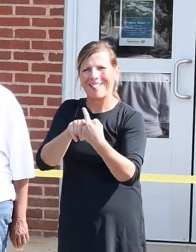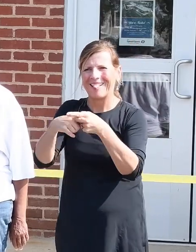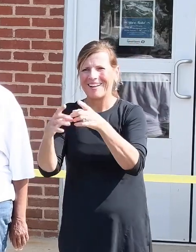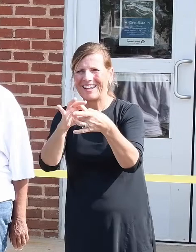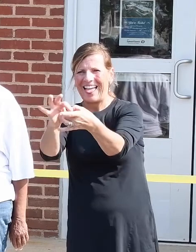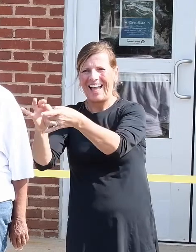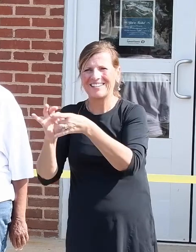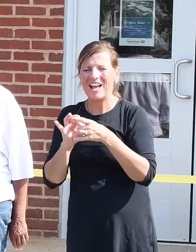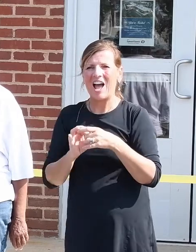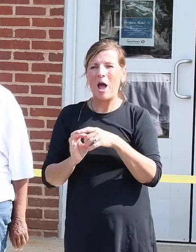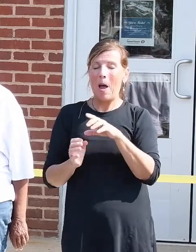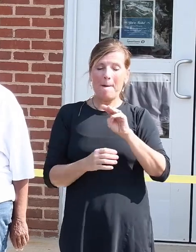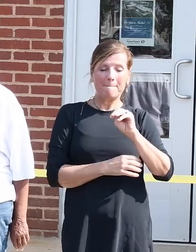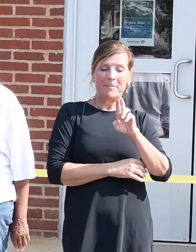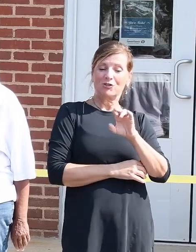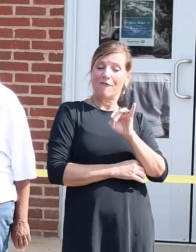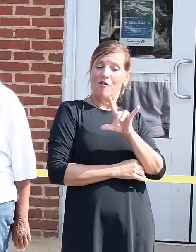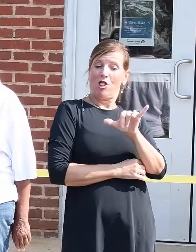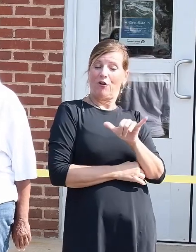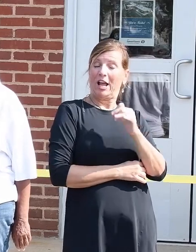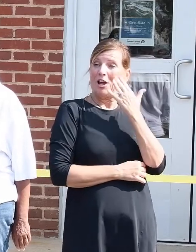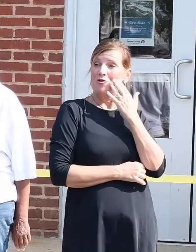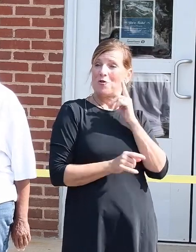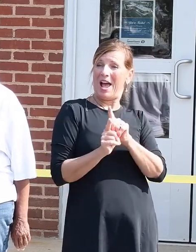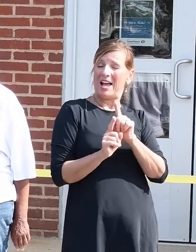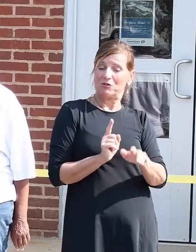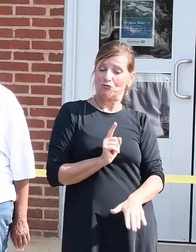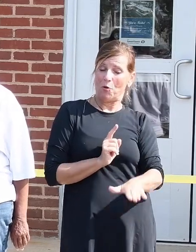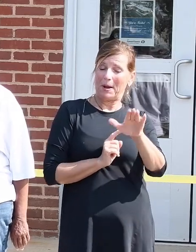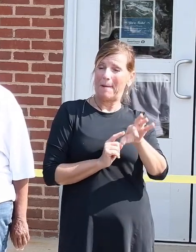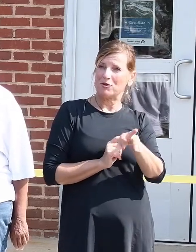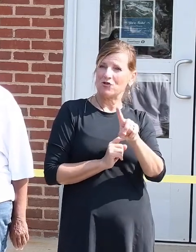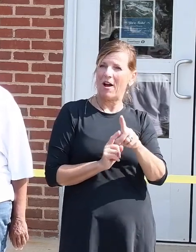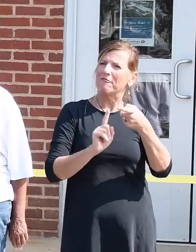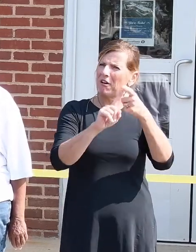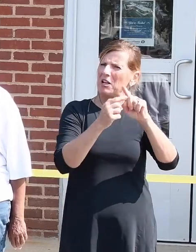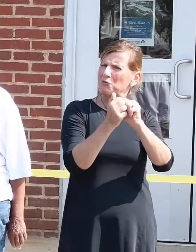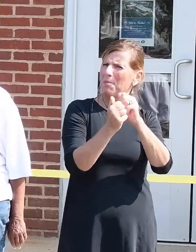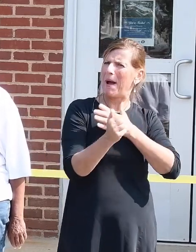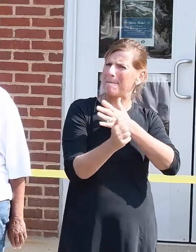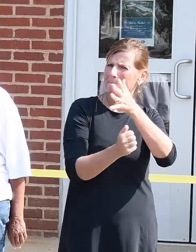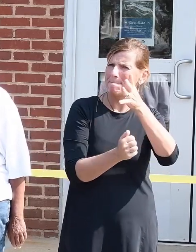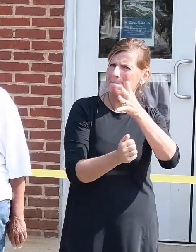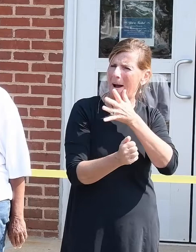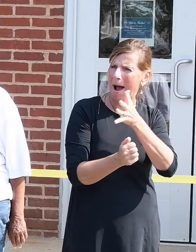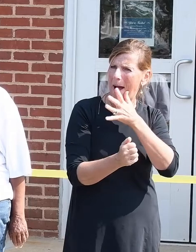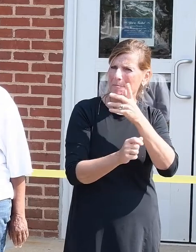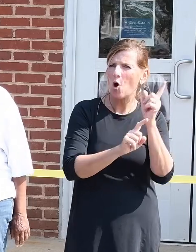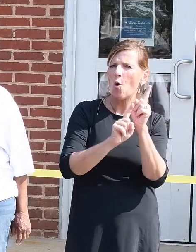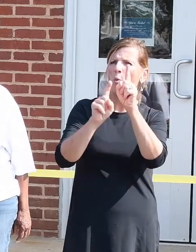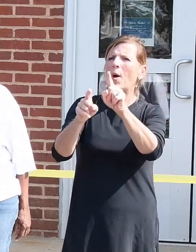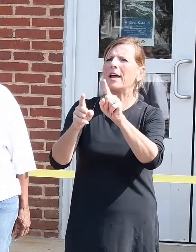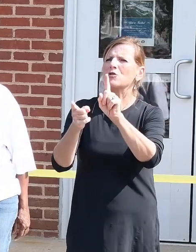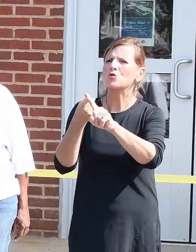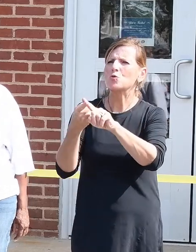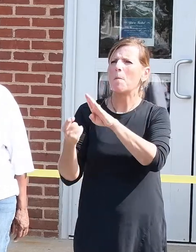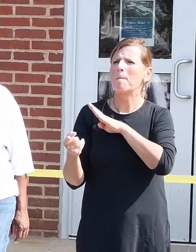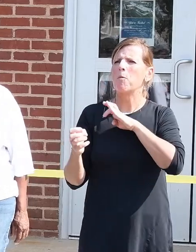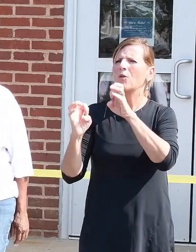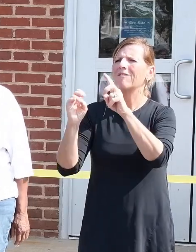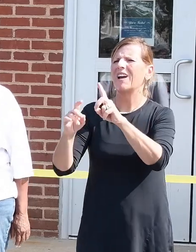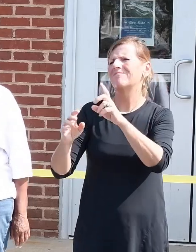Mr. Fleury, who I knew as a child growing up, he was friends with my mother, went over to the Board of Ed in the